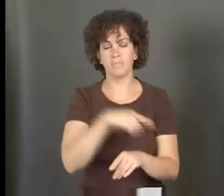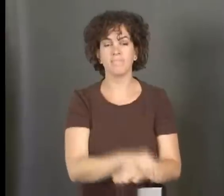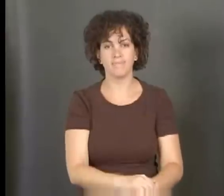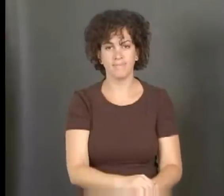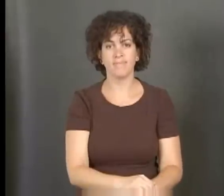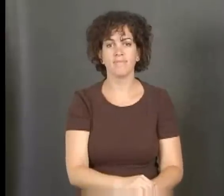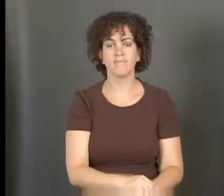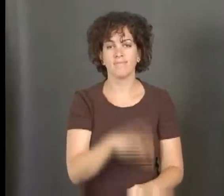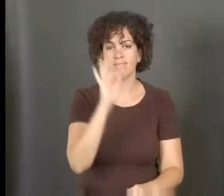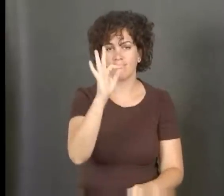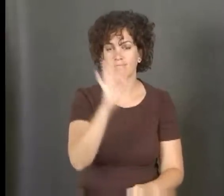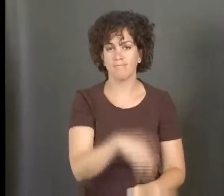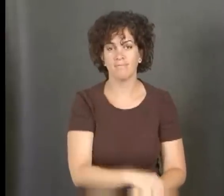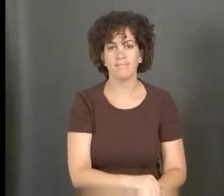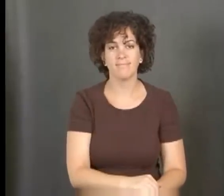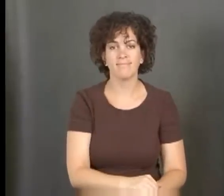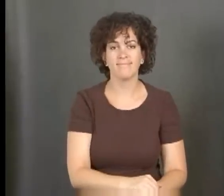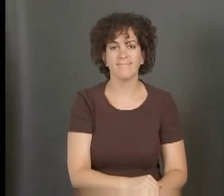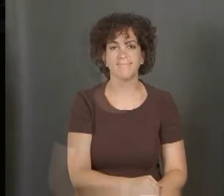Practice those signs. Good job.